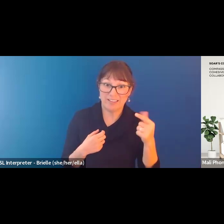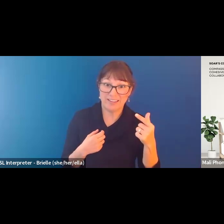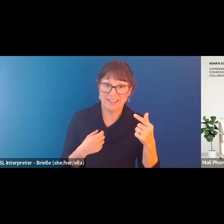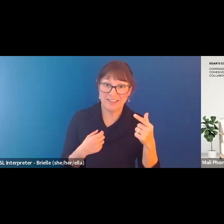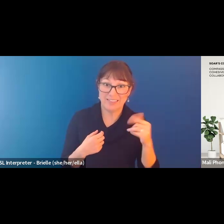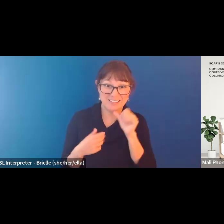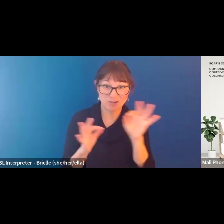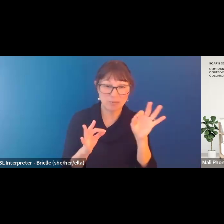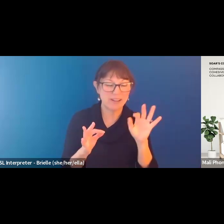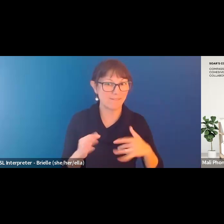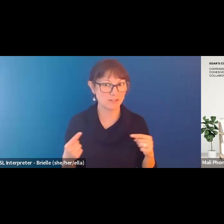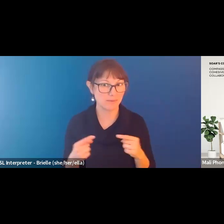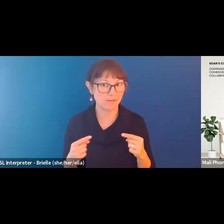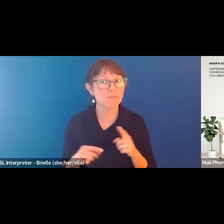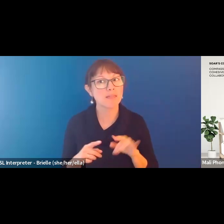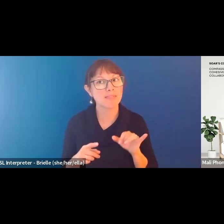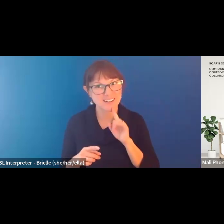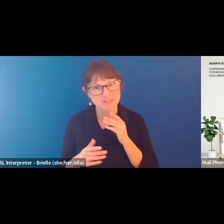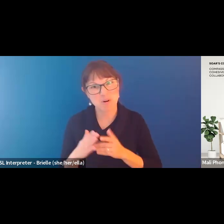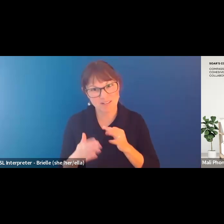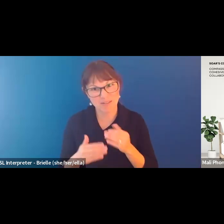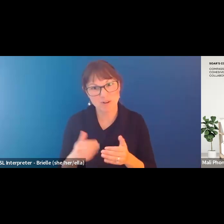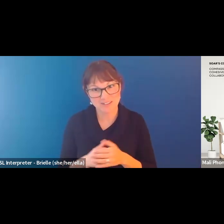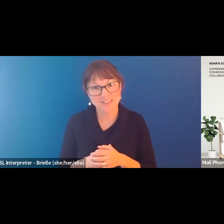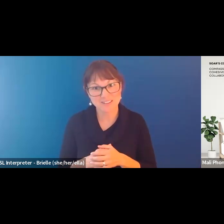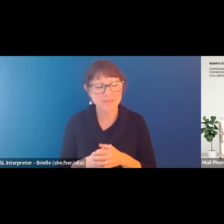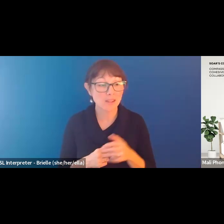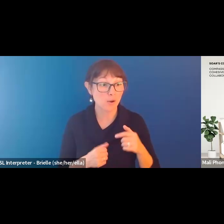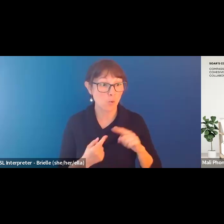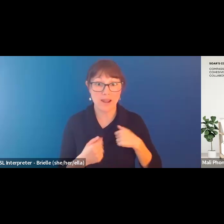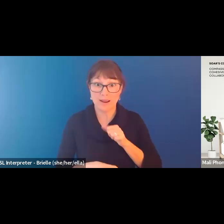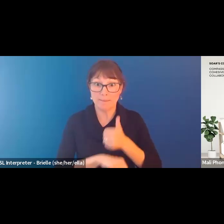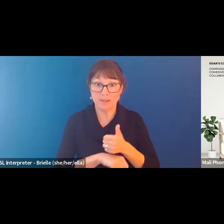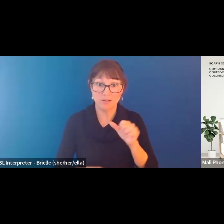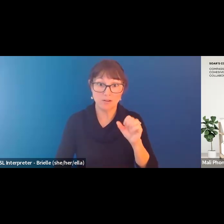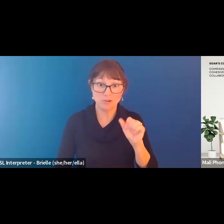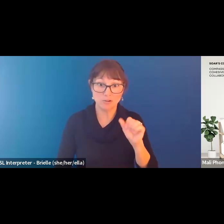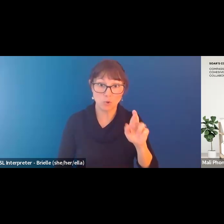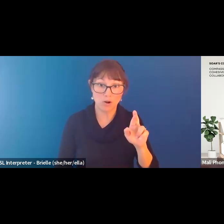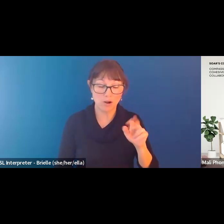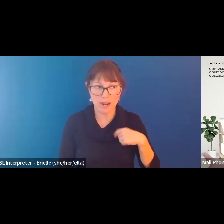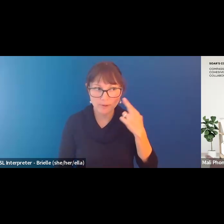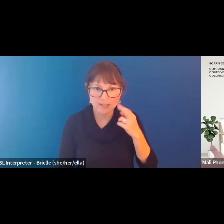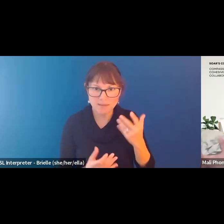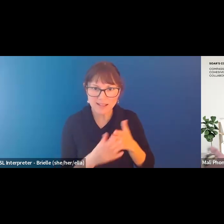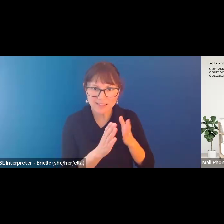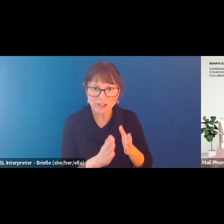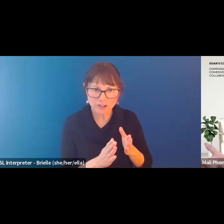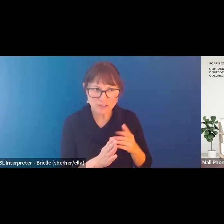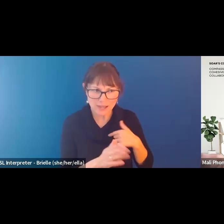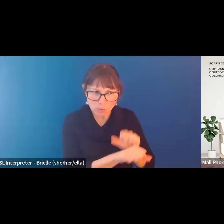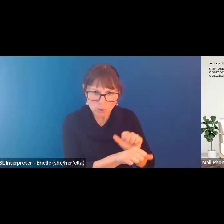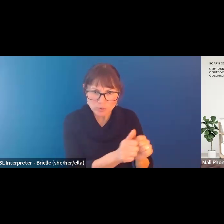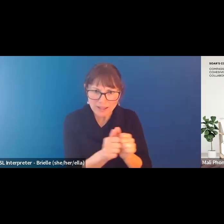painful, yes, but it's definitely part of the process. As I built SOAR, I discovered that many of the leaders I work with were also